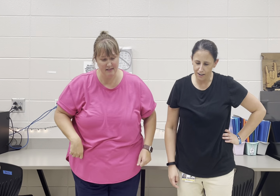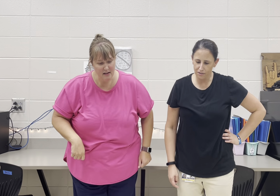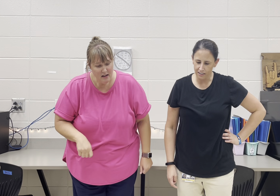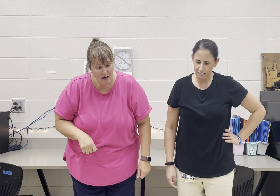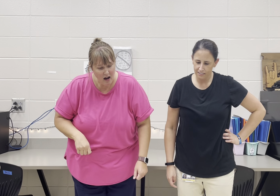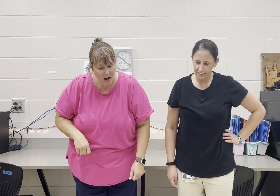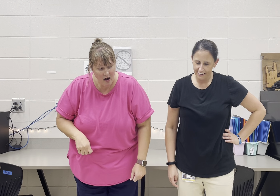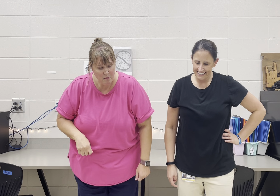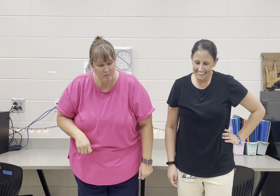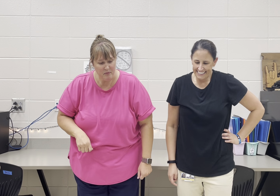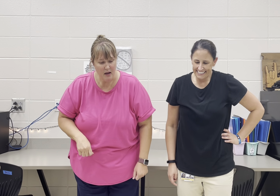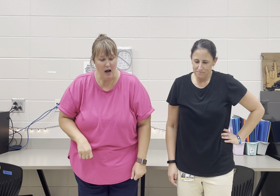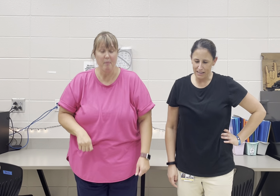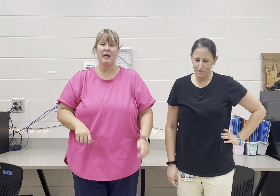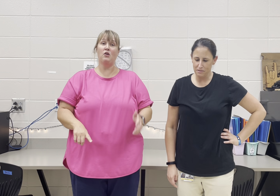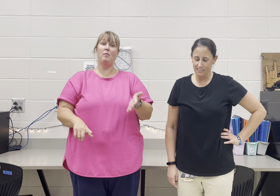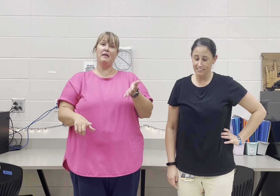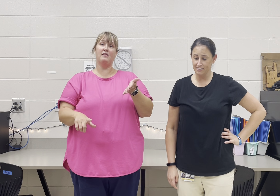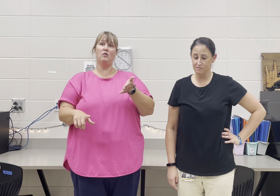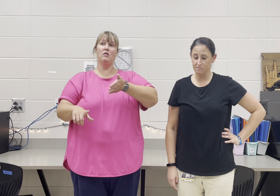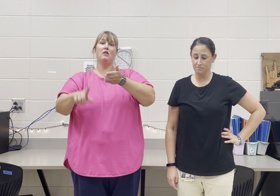Okay. A pen or pencil.